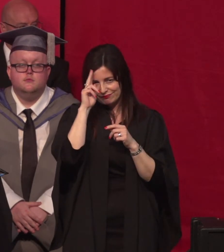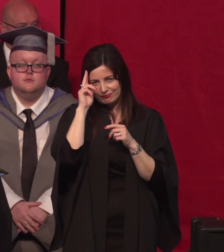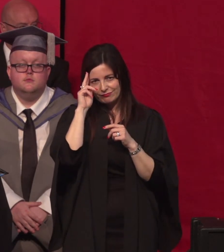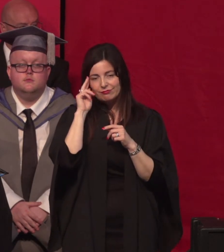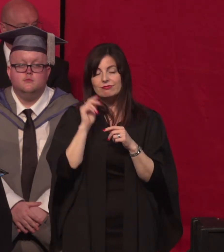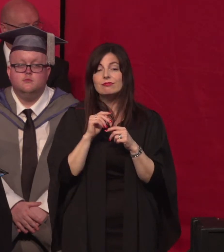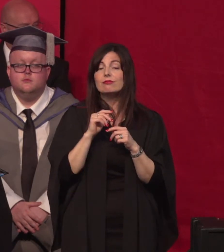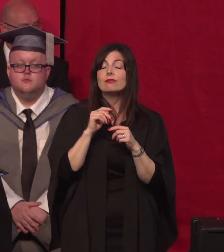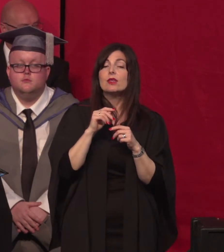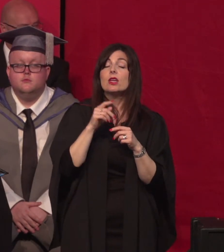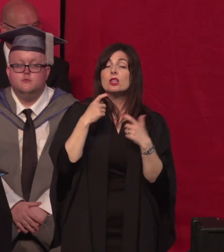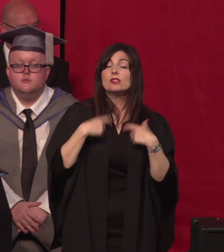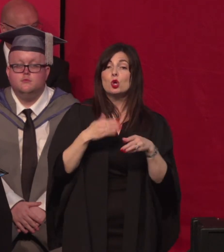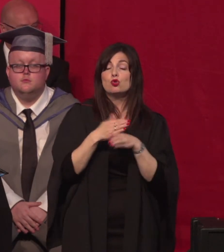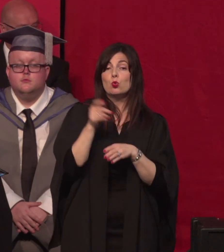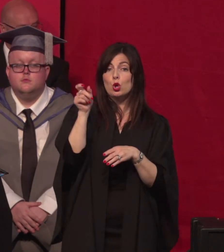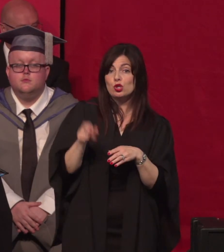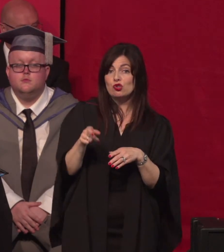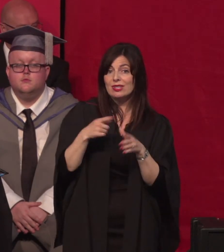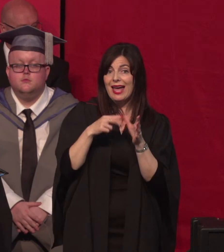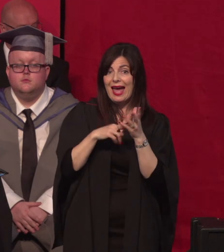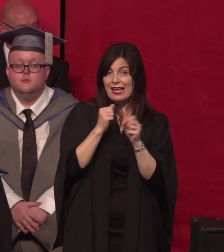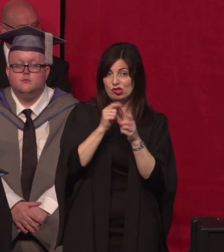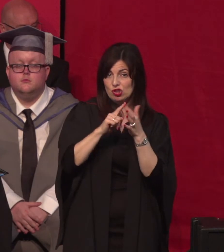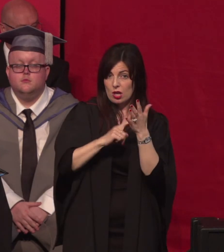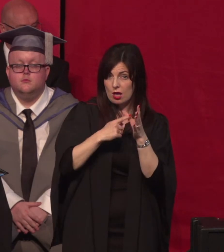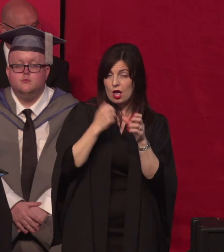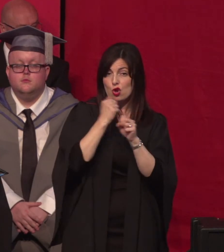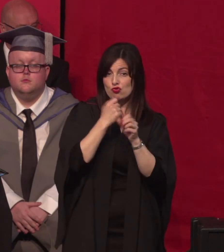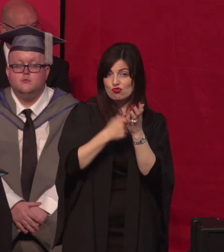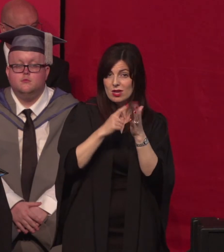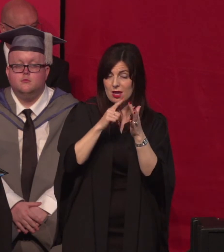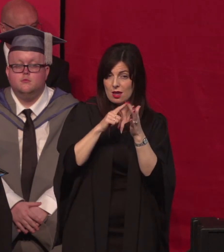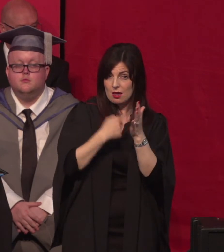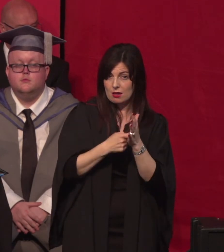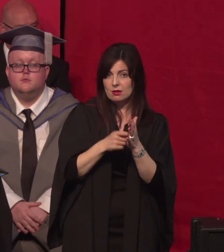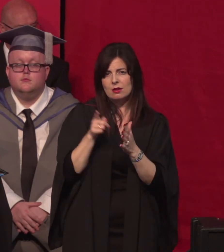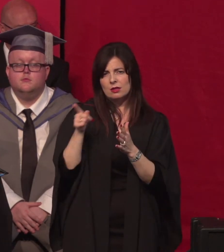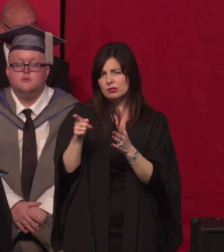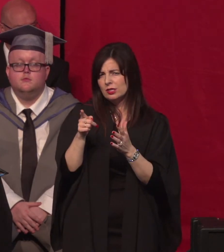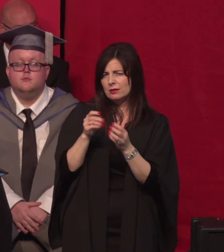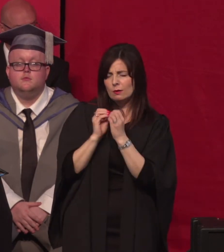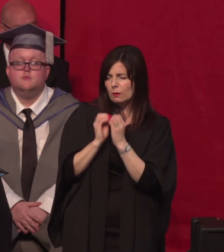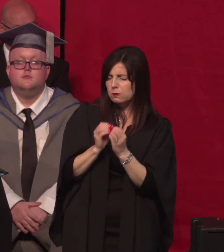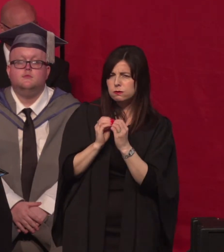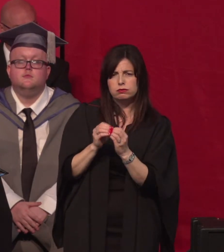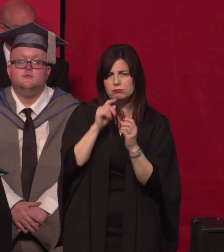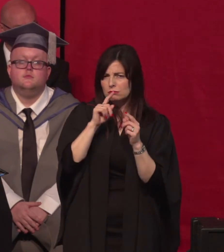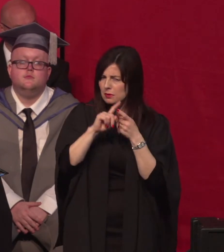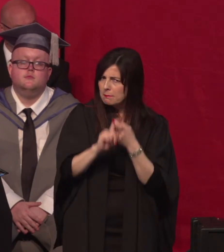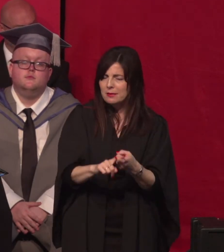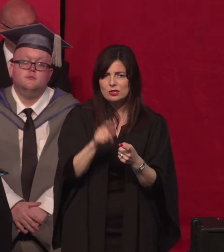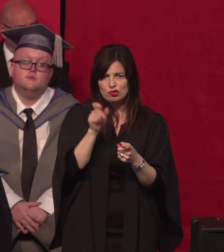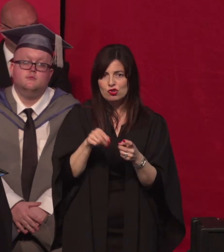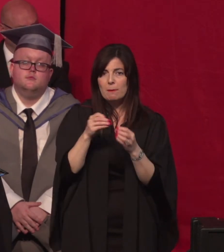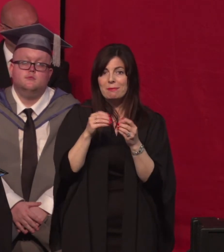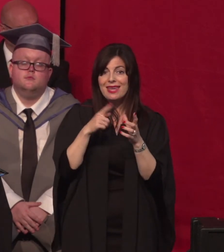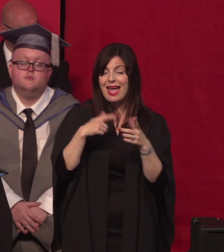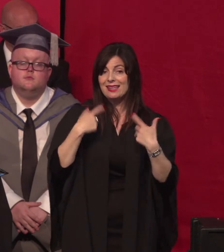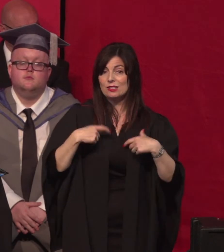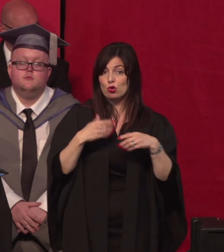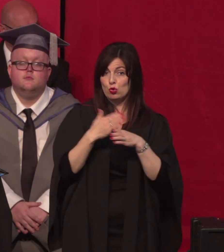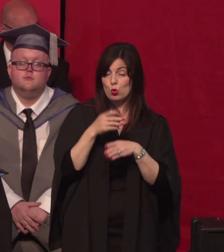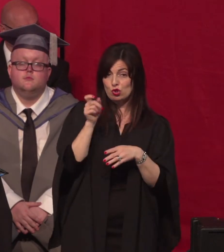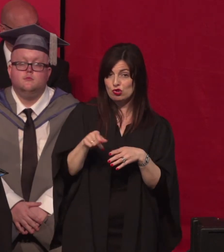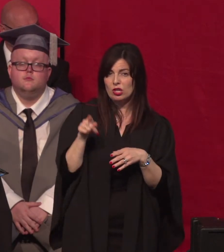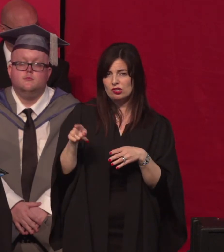Last, social work student Angela Greer has been valued and committed student through her BA Social Work programme. Her passion